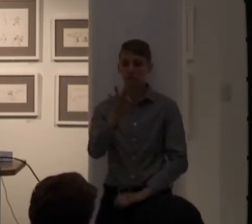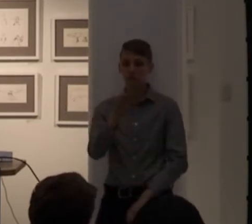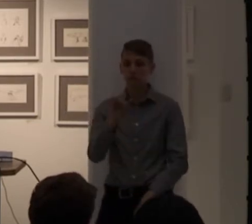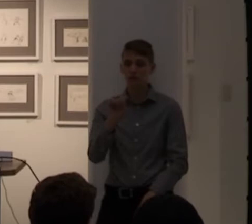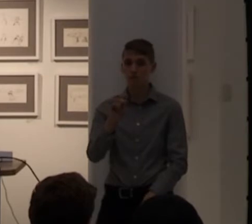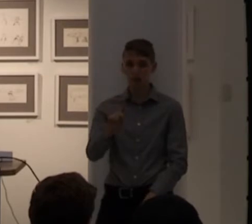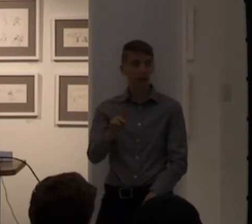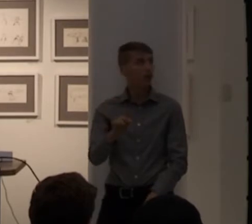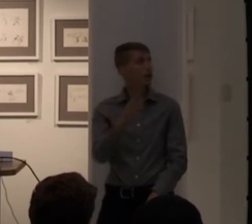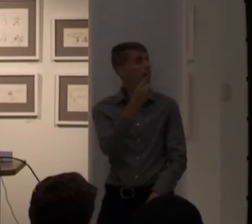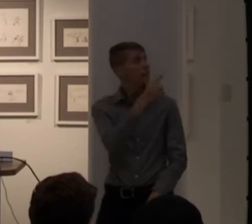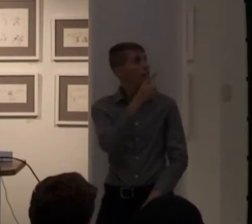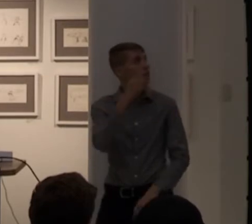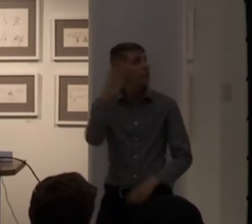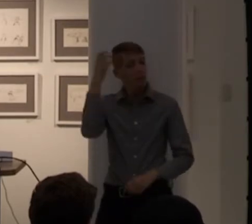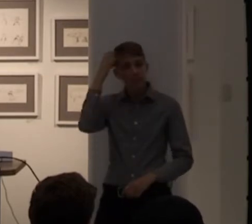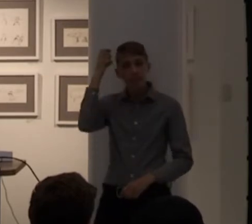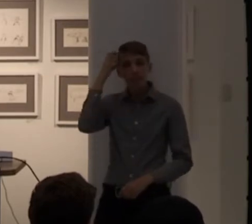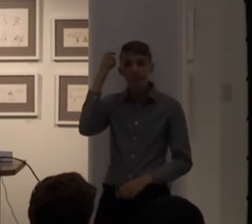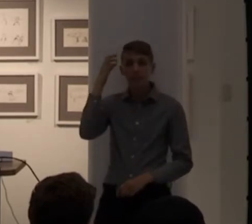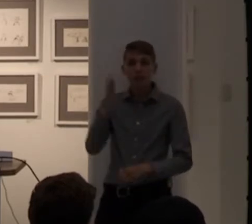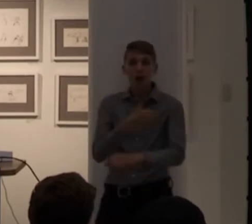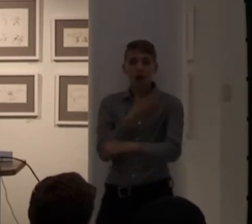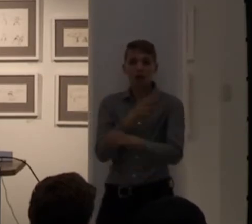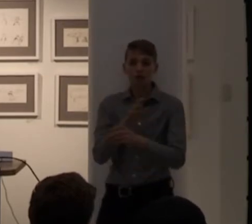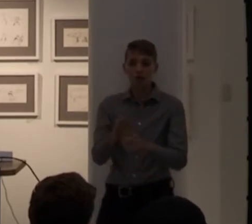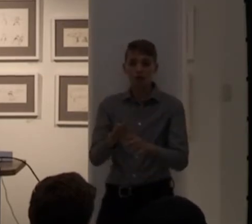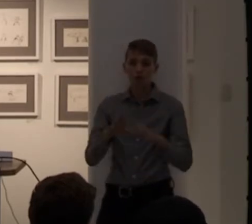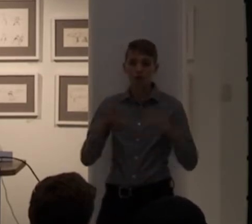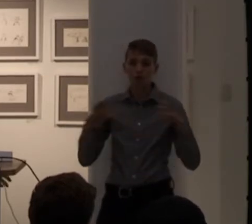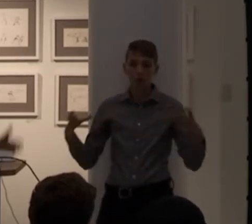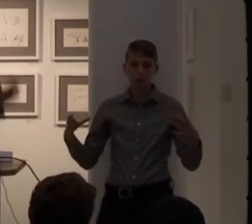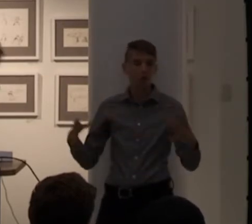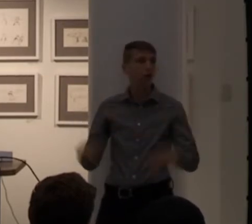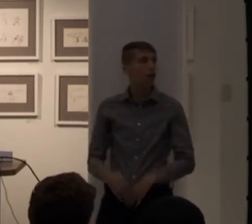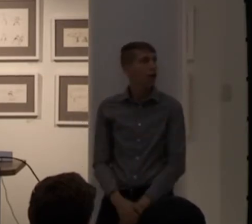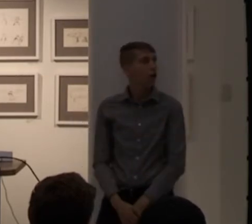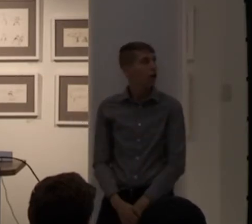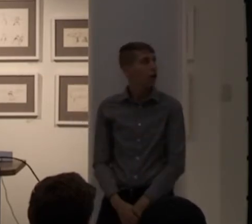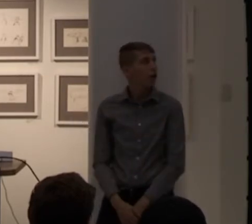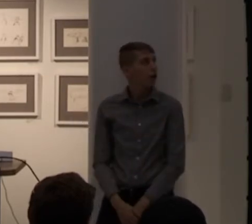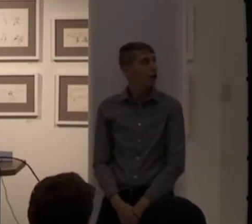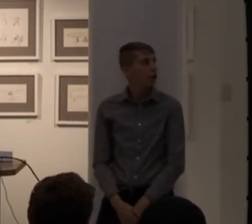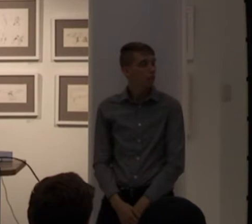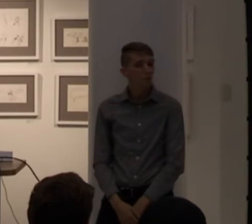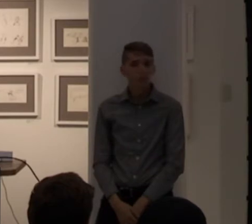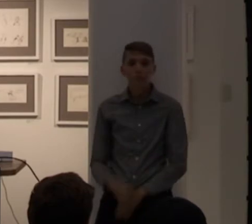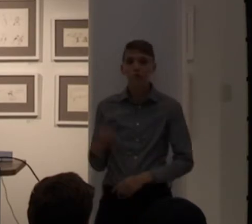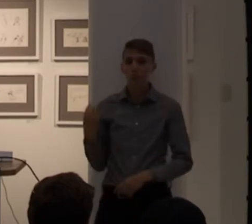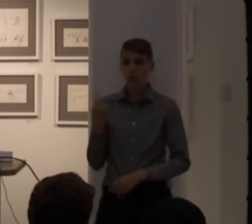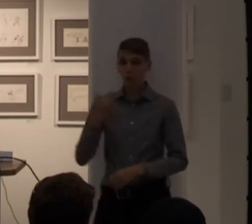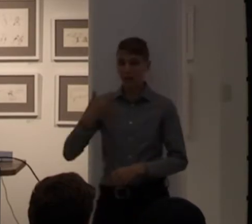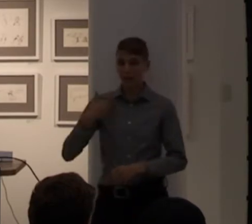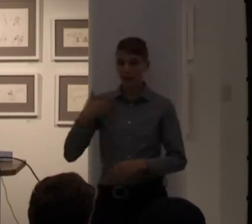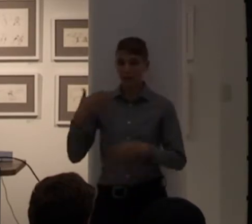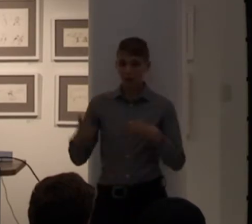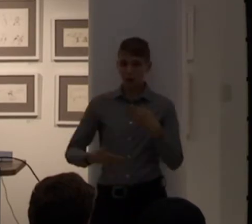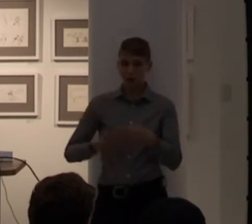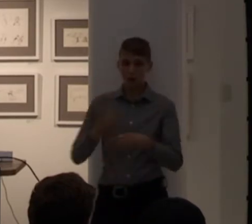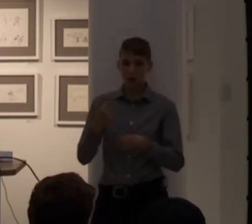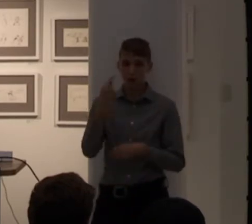Disney concert hall. I said, we have a process where we can take your architecture and turn it into